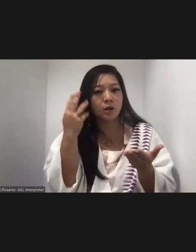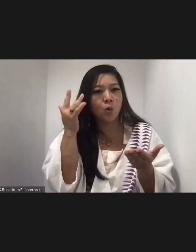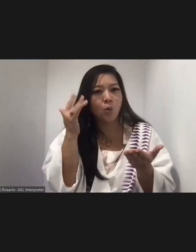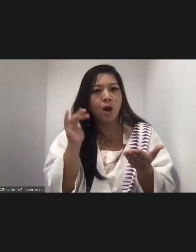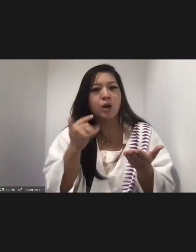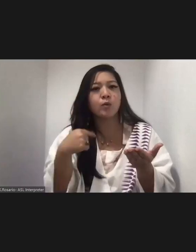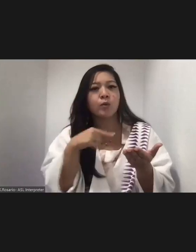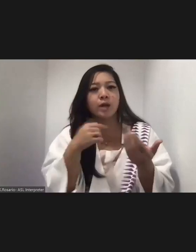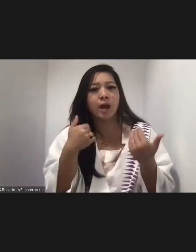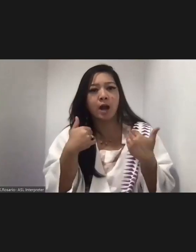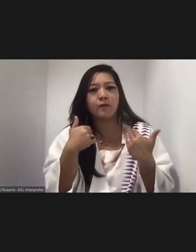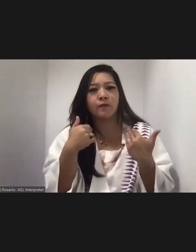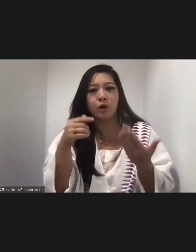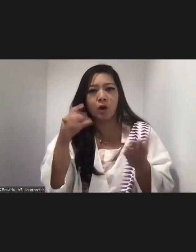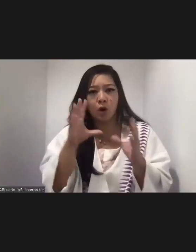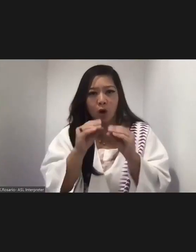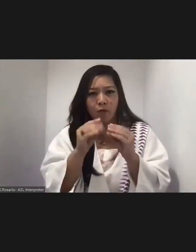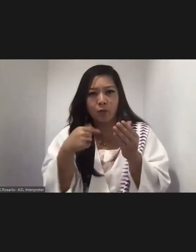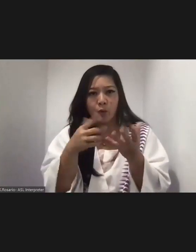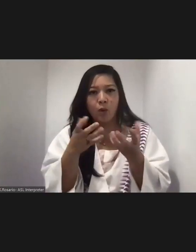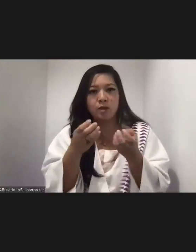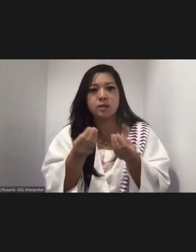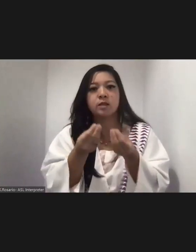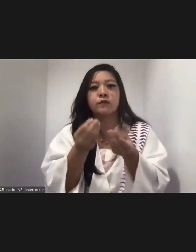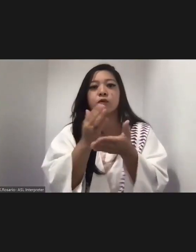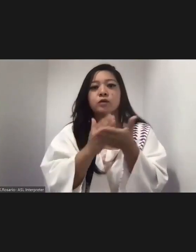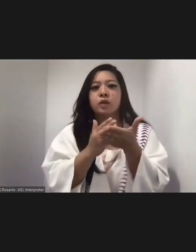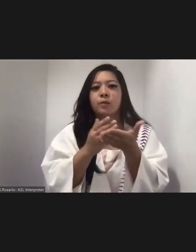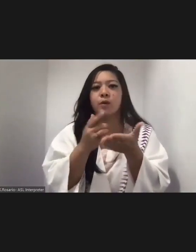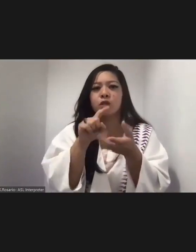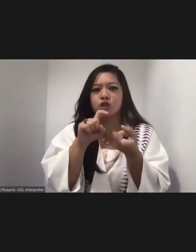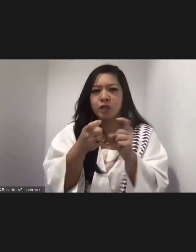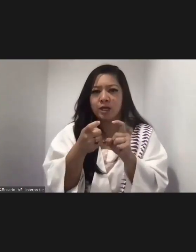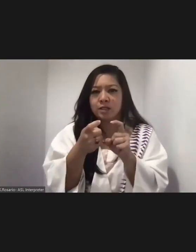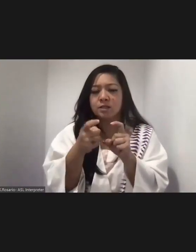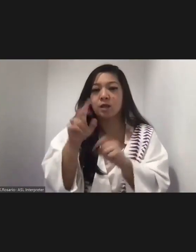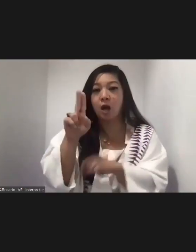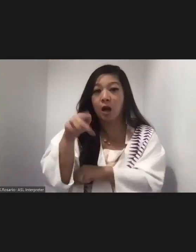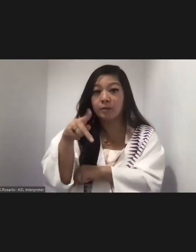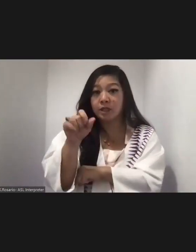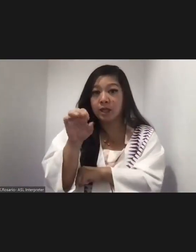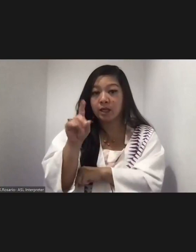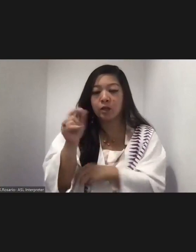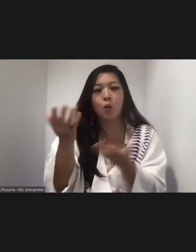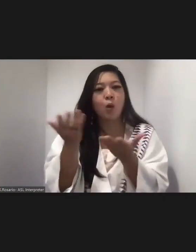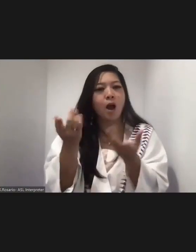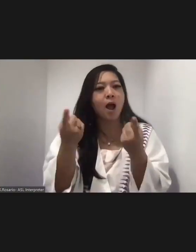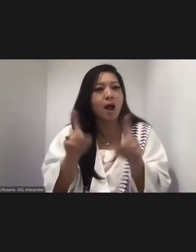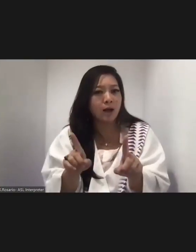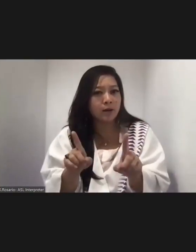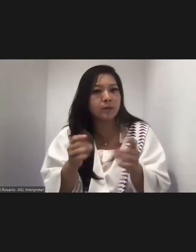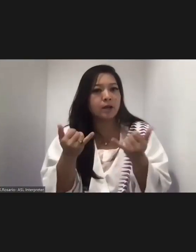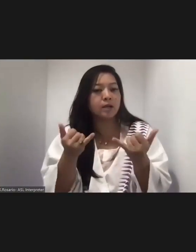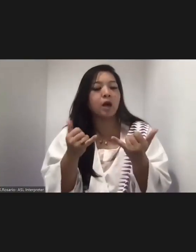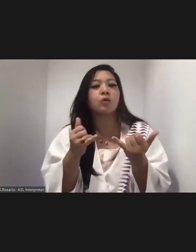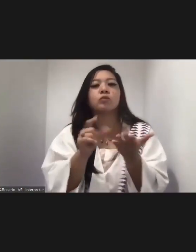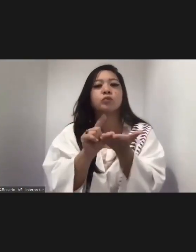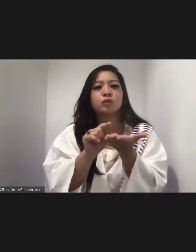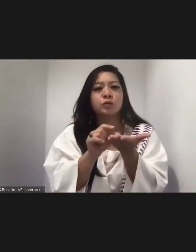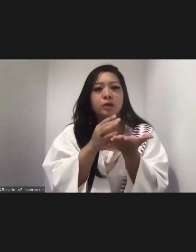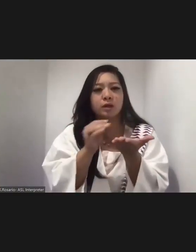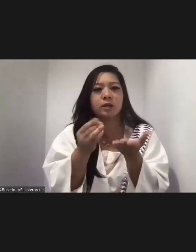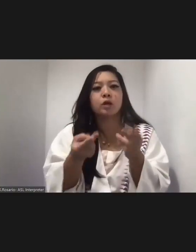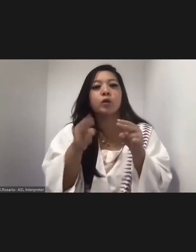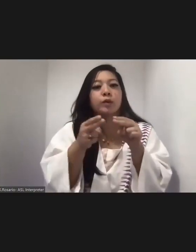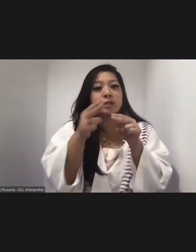conference. We wanted to give you some update of where we're at, what's been happening with increases in